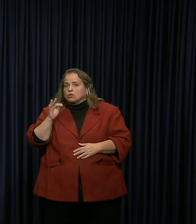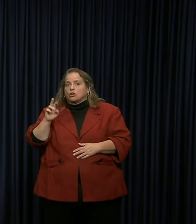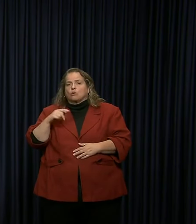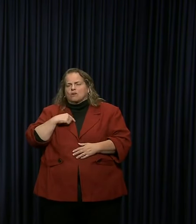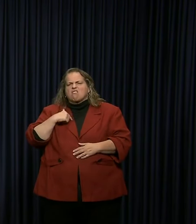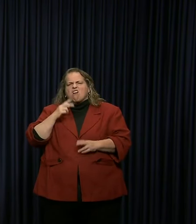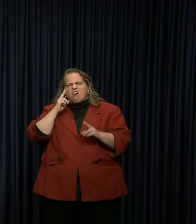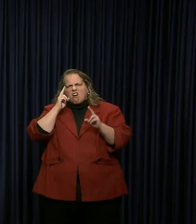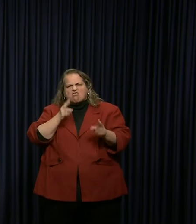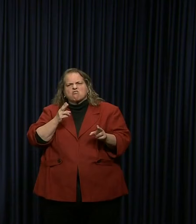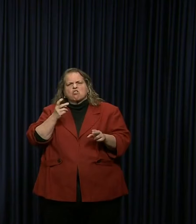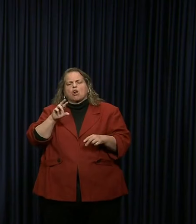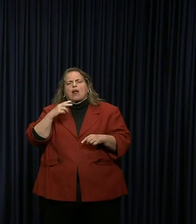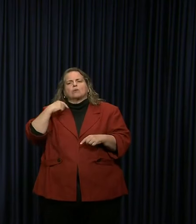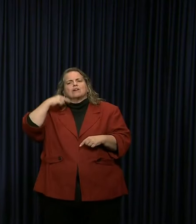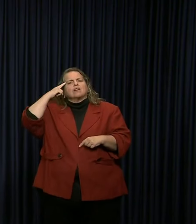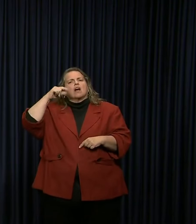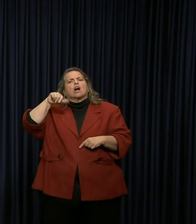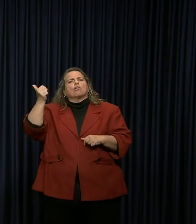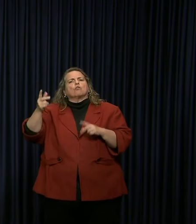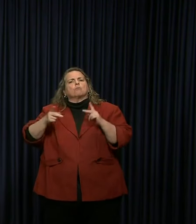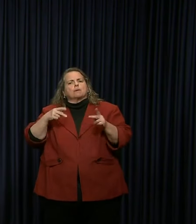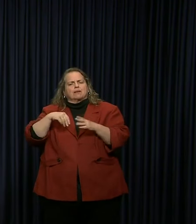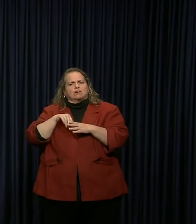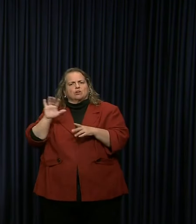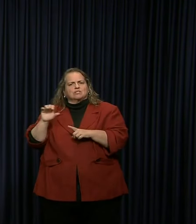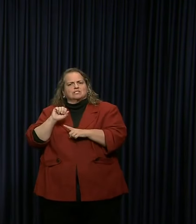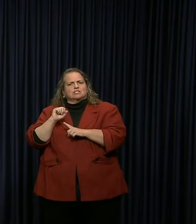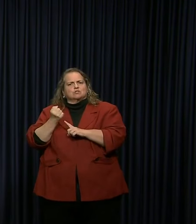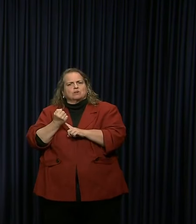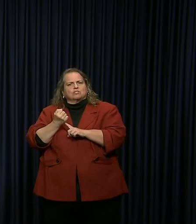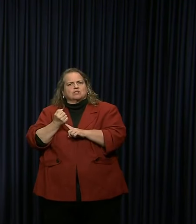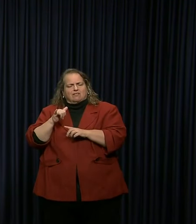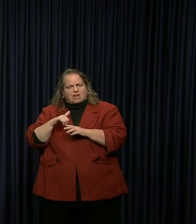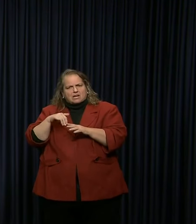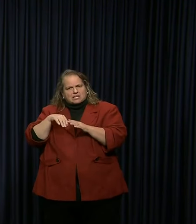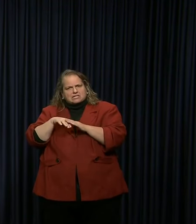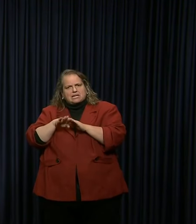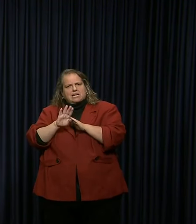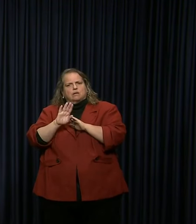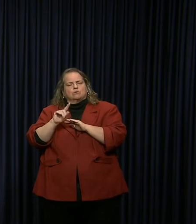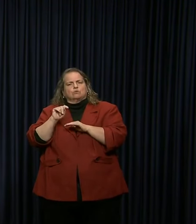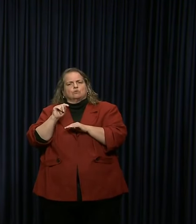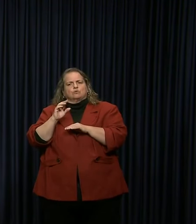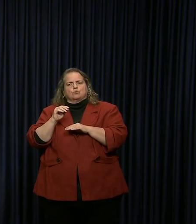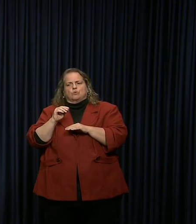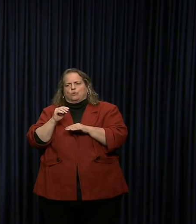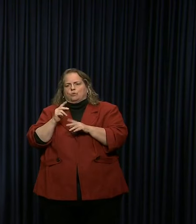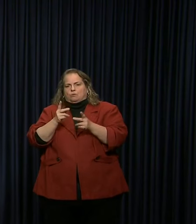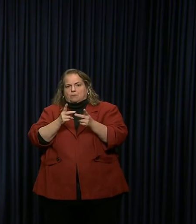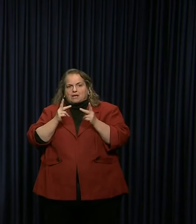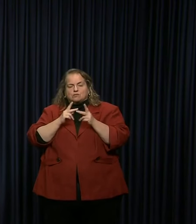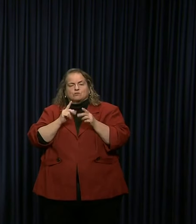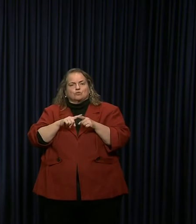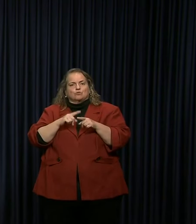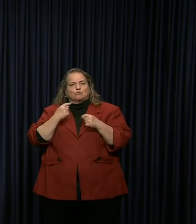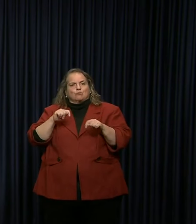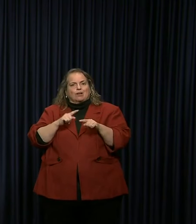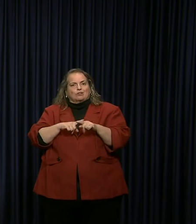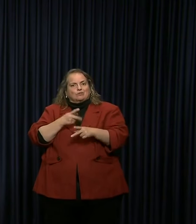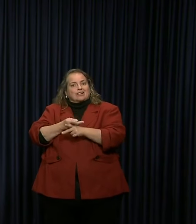but think about everybody else that's in her situation that is going into facilities right now to care about people. So